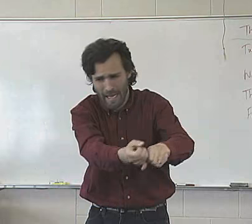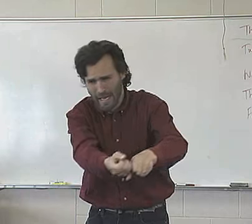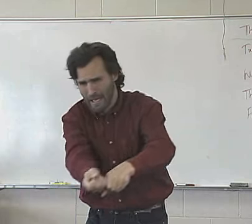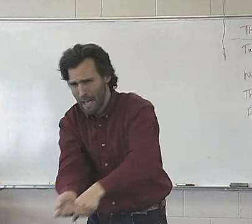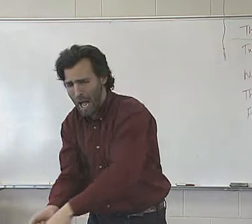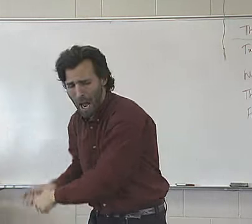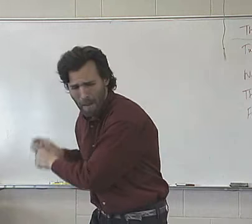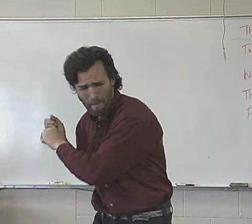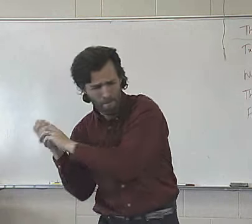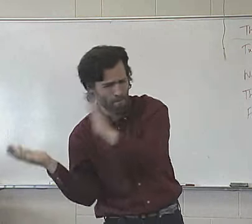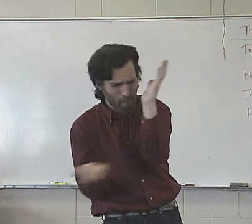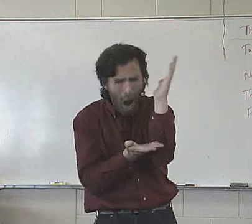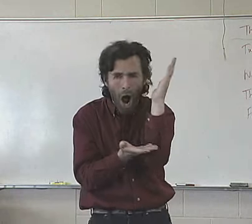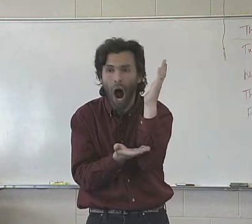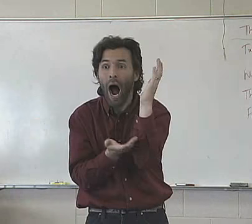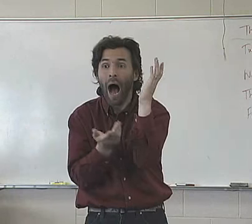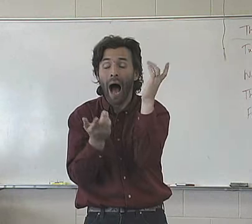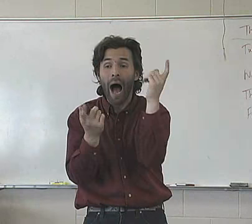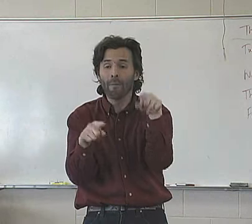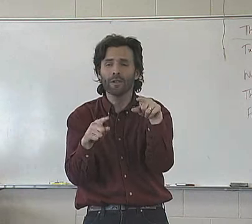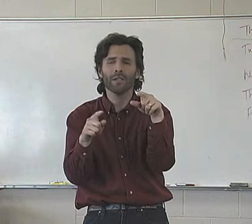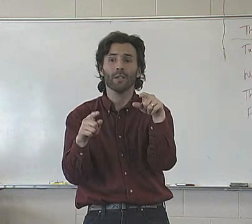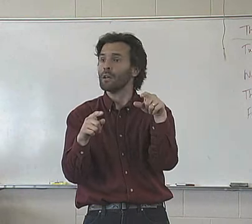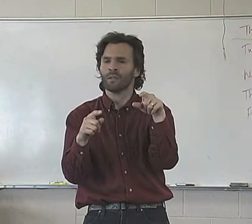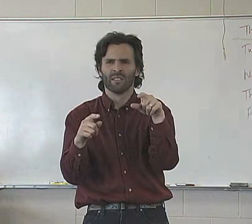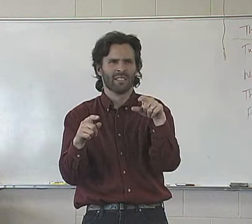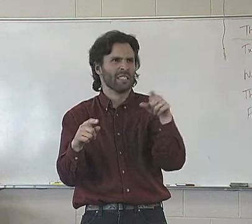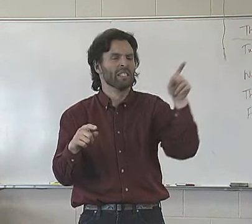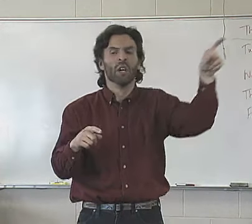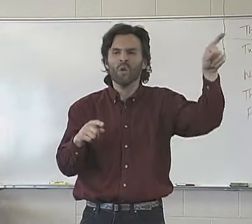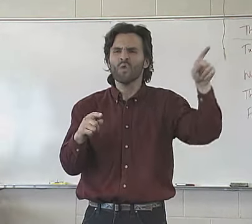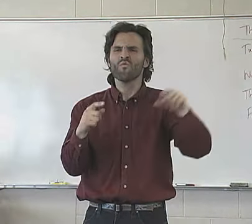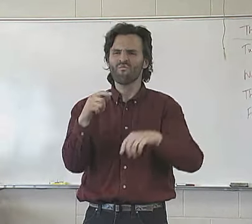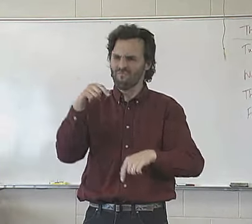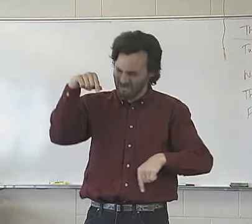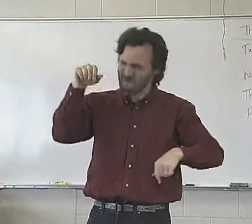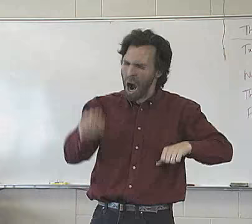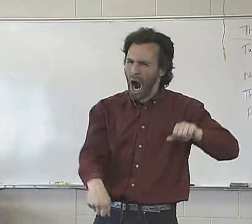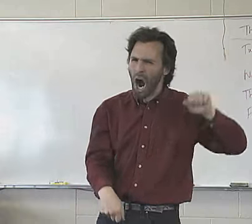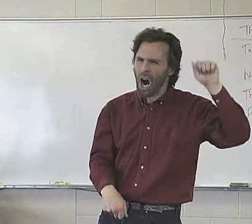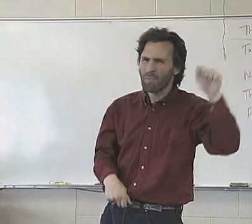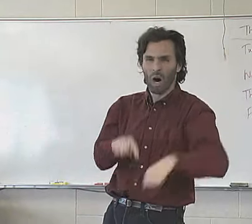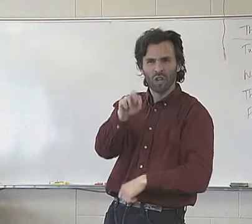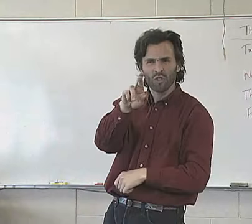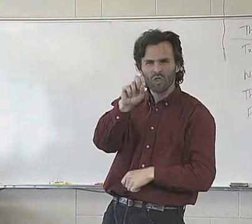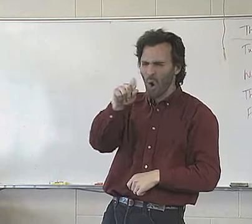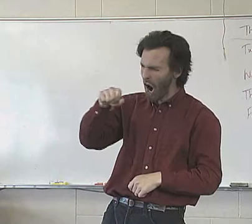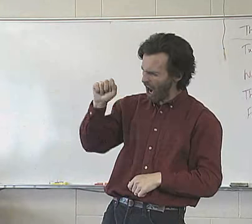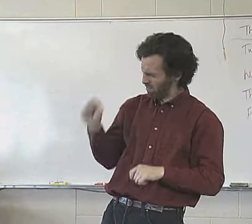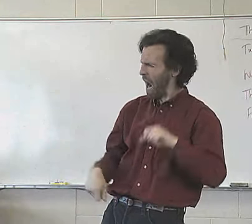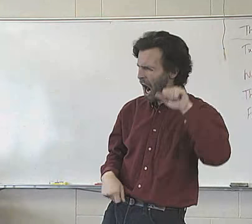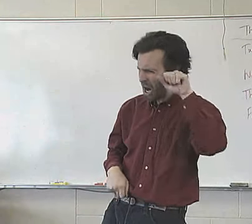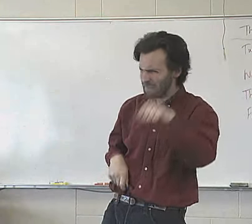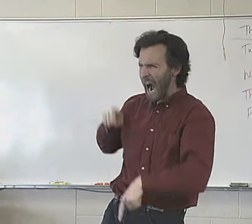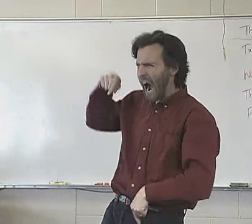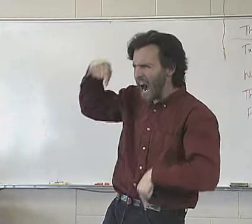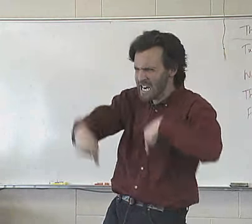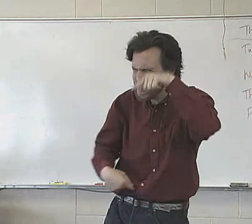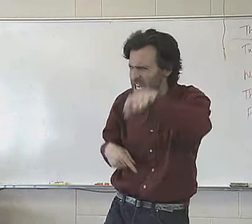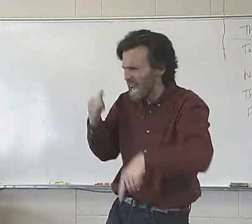Oh! He had no sooner cut the first blow than out of the woods comes this great big huge troll screaming and roaring at him, if you're cutting down